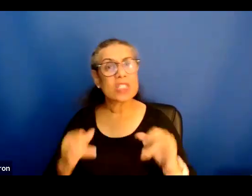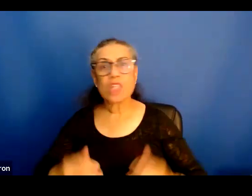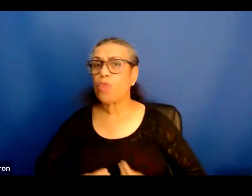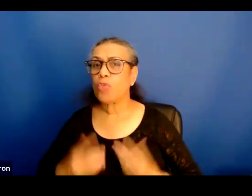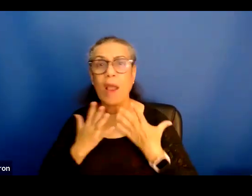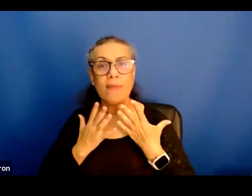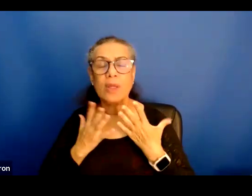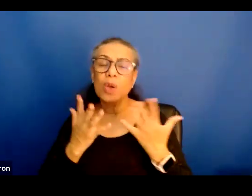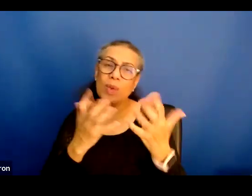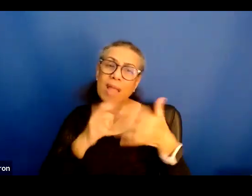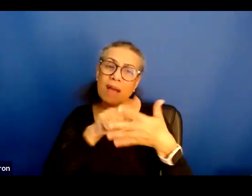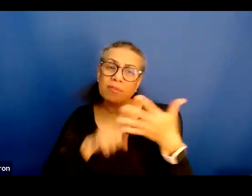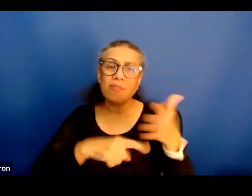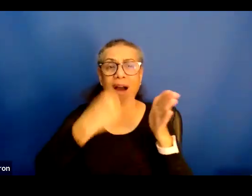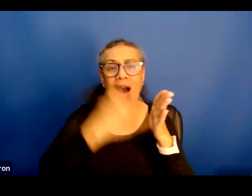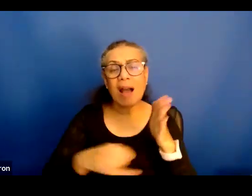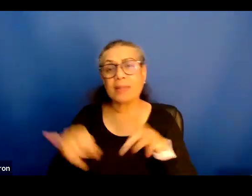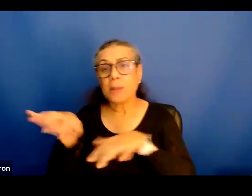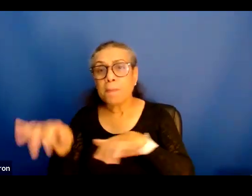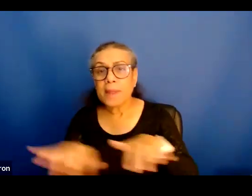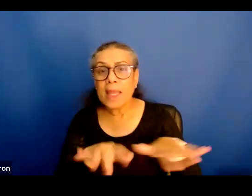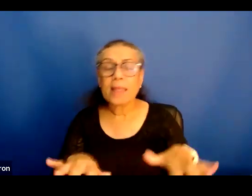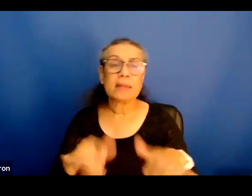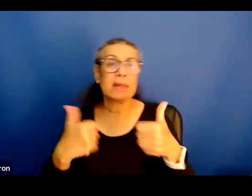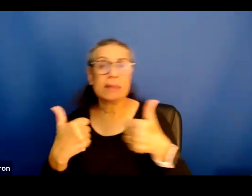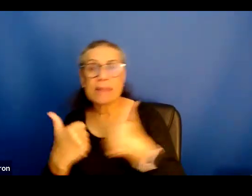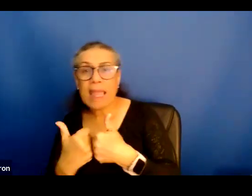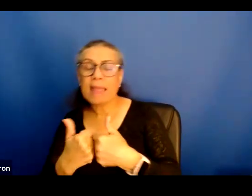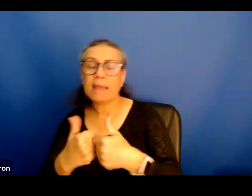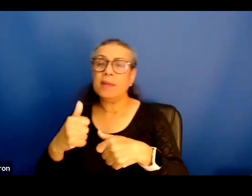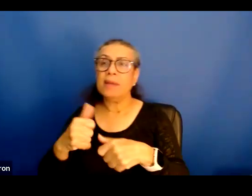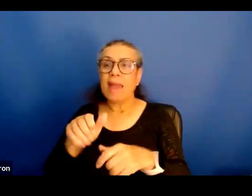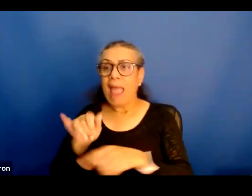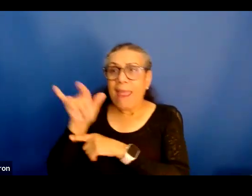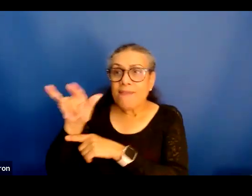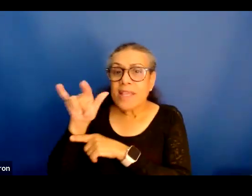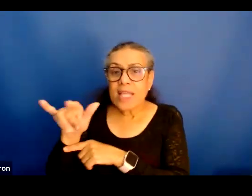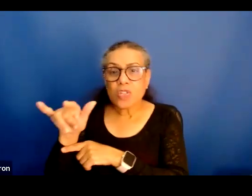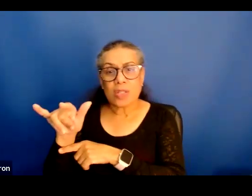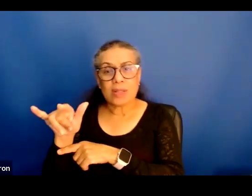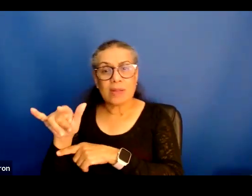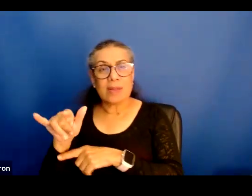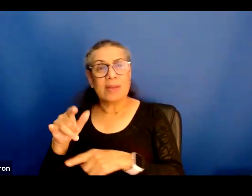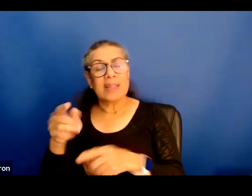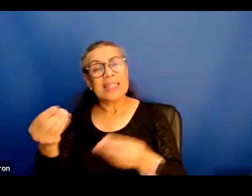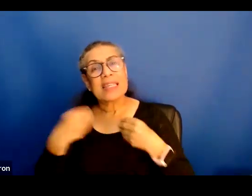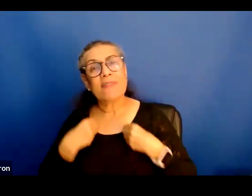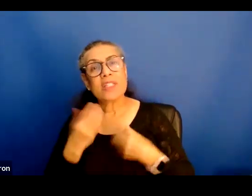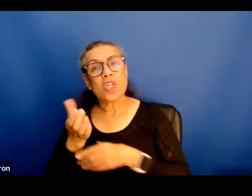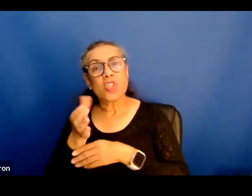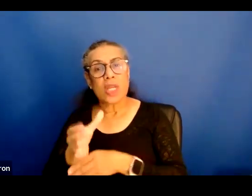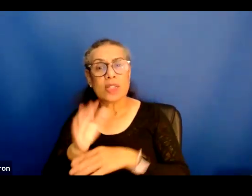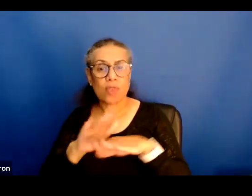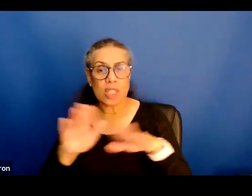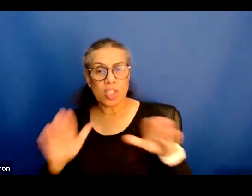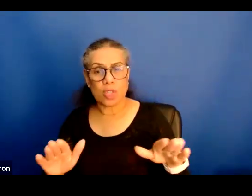We offer a variety of arts, piano, music, game design, engineer, aviation. We're giving a chance for our children to Thank